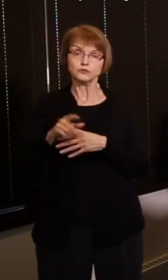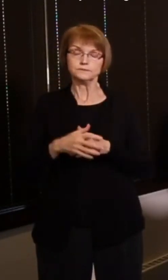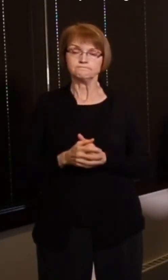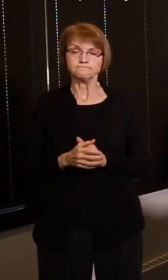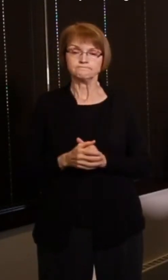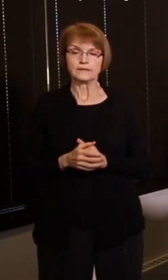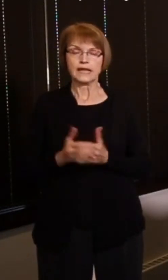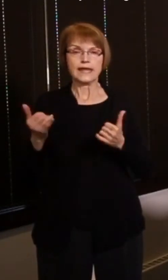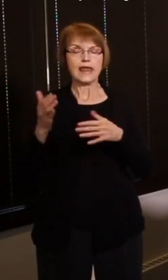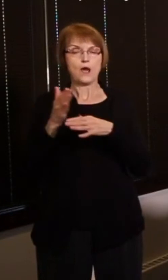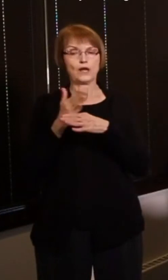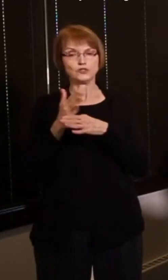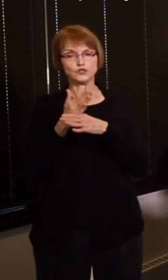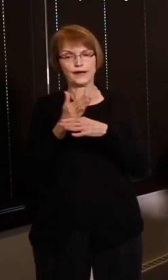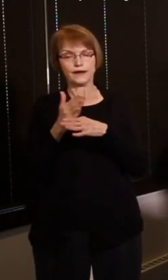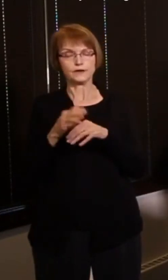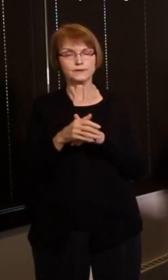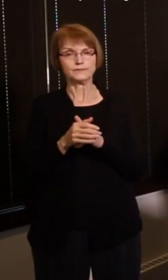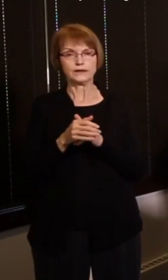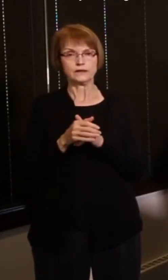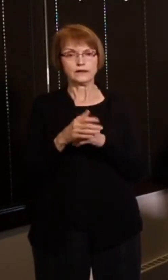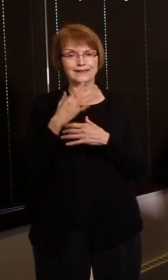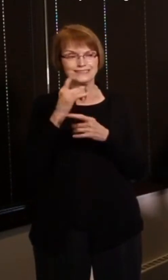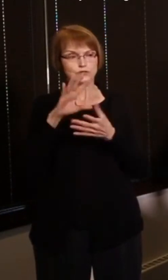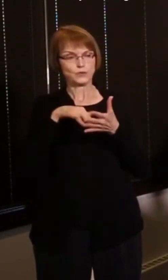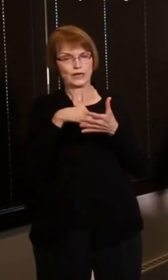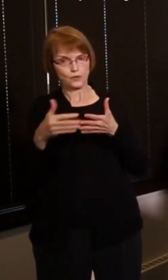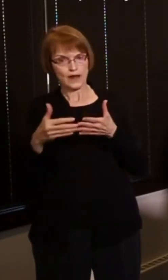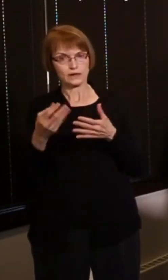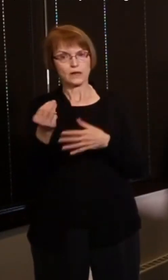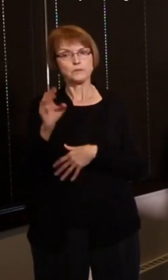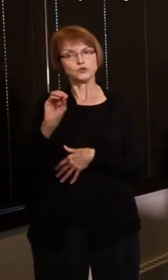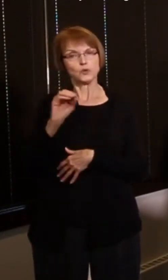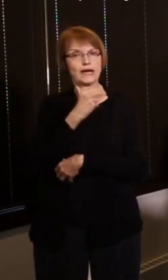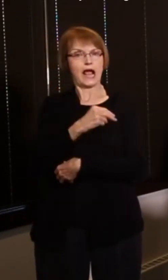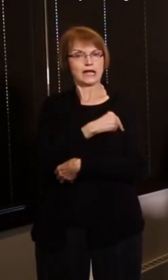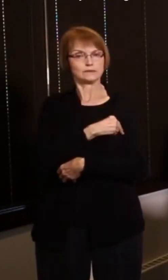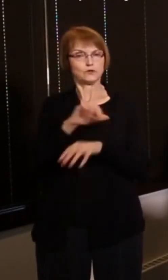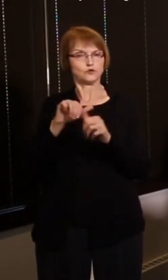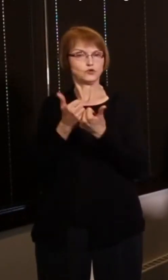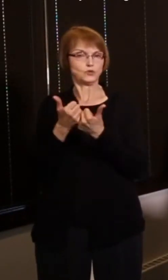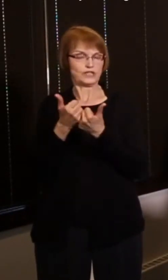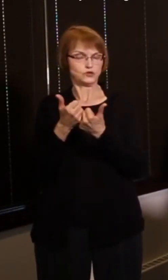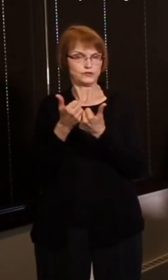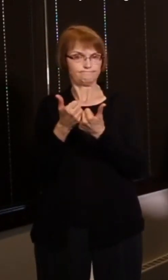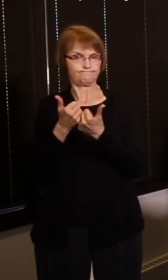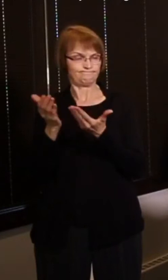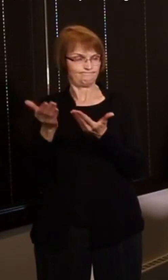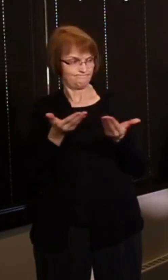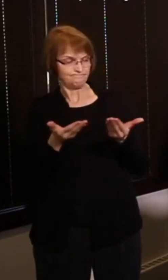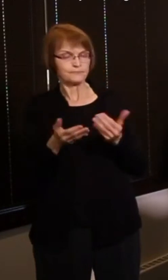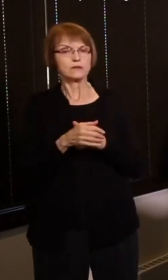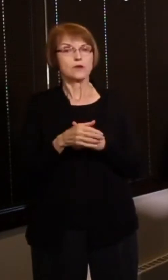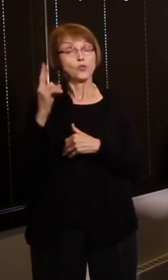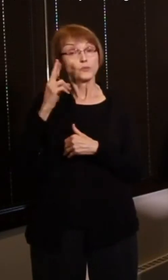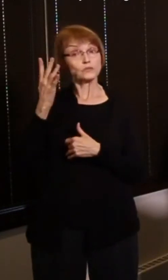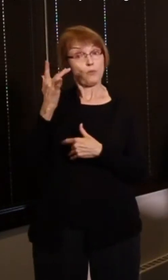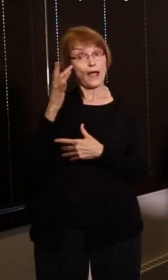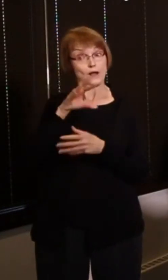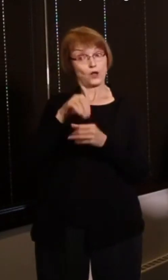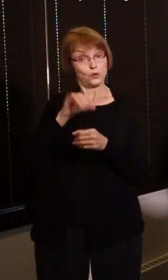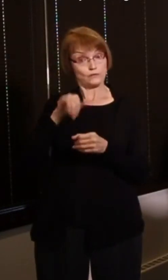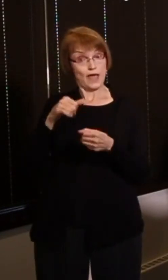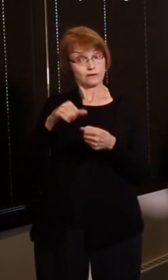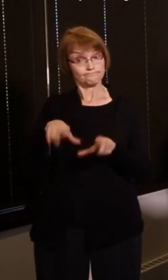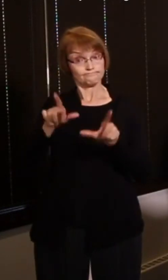So I wanted to share with you as well this interesting graph. It was from the Missouri Hospital Association. And so the reason why I'm including it is I was